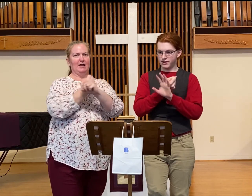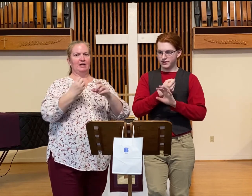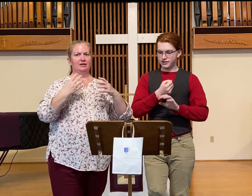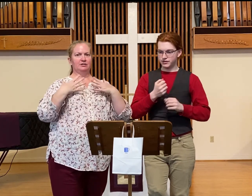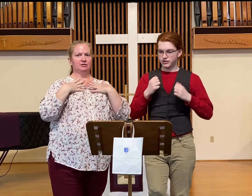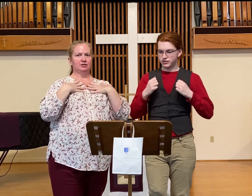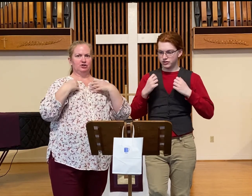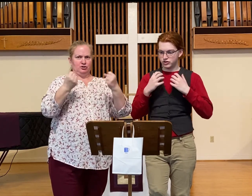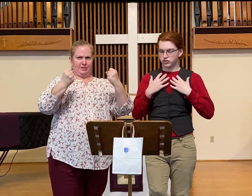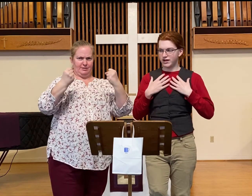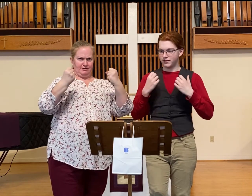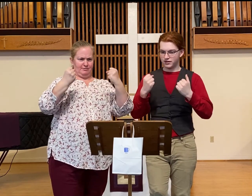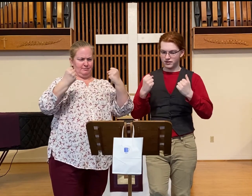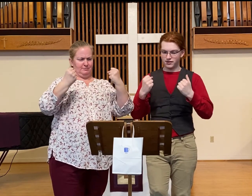and strength.